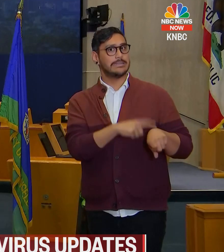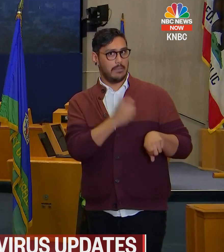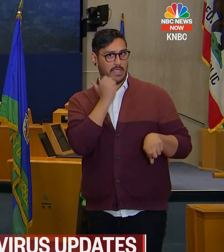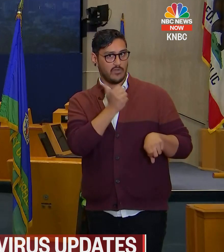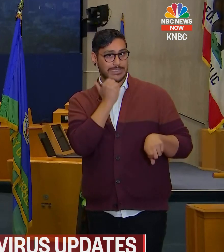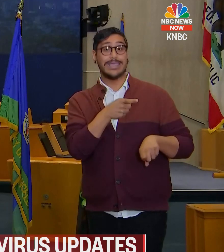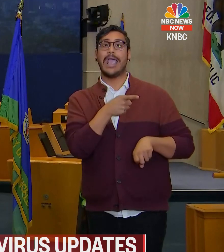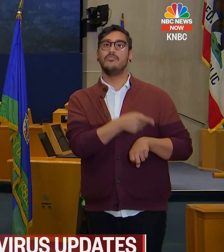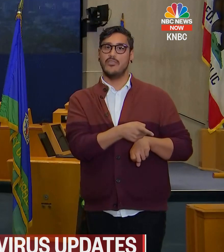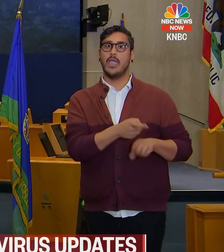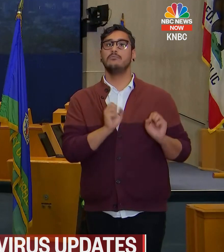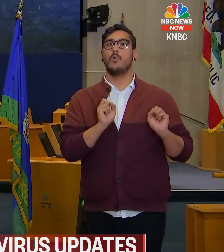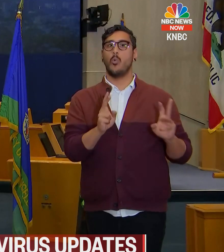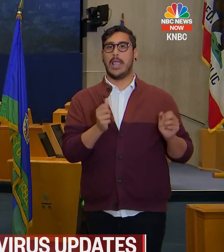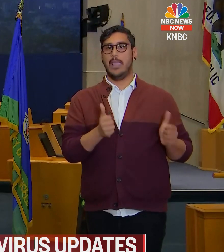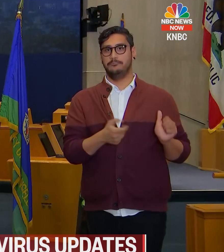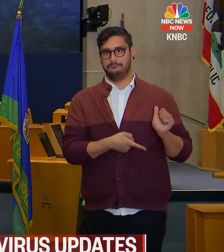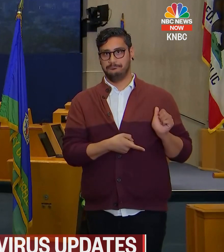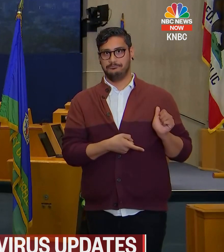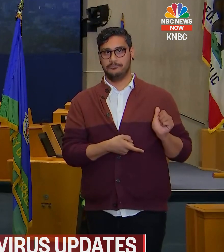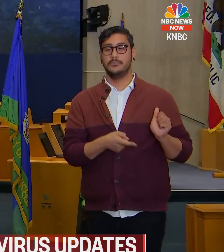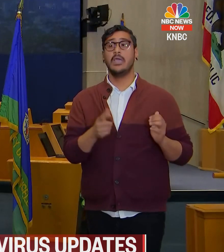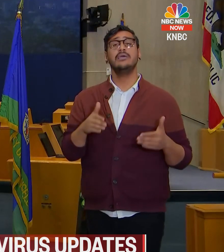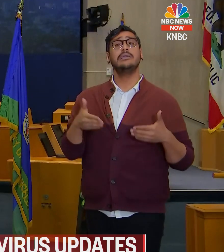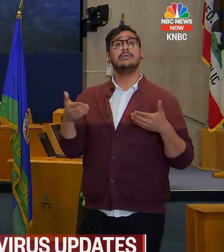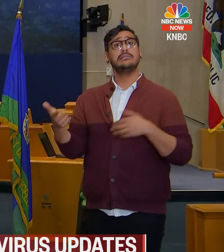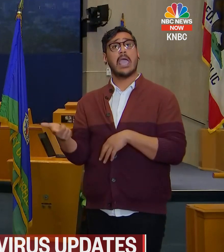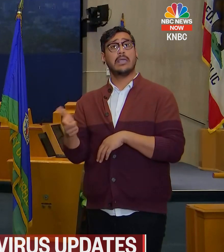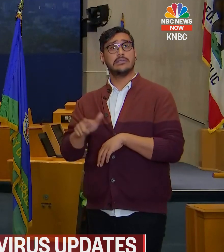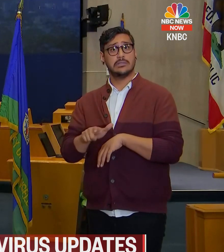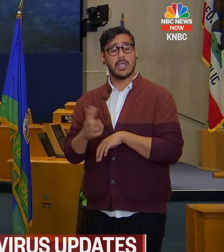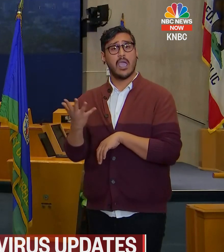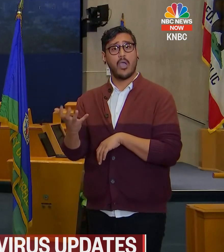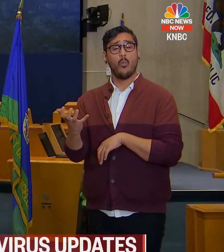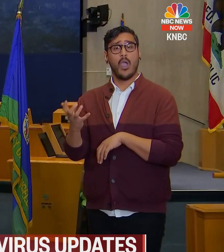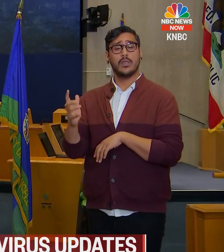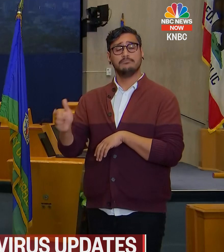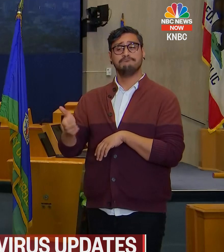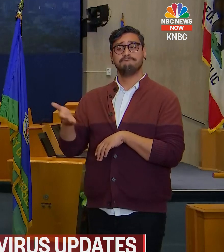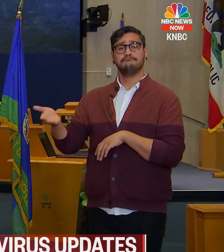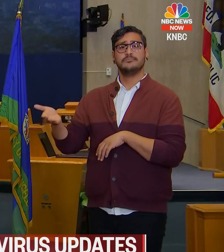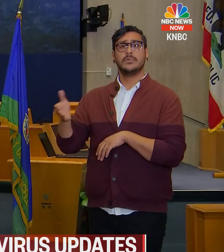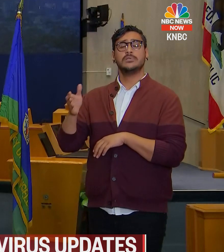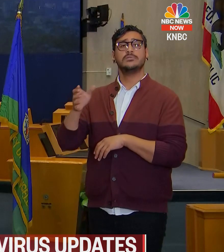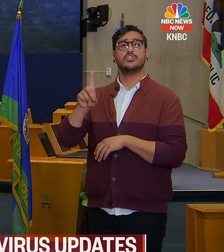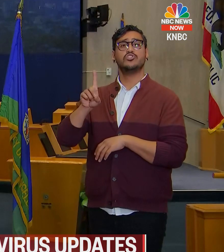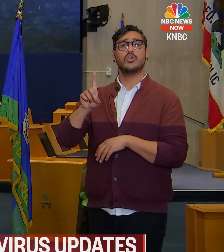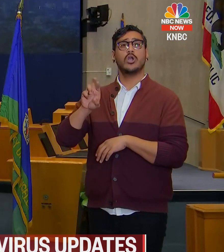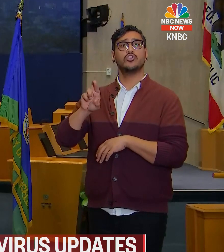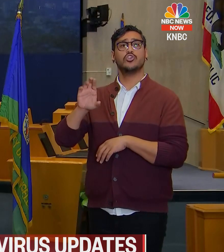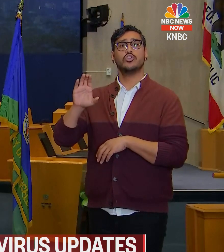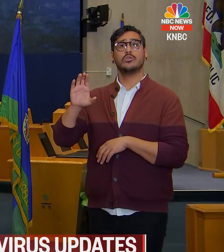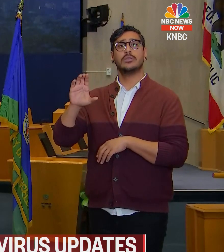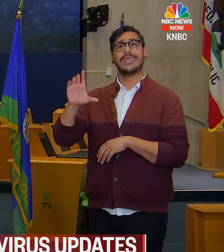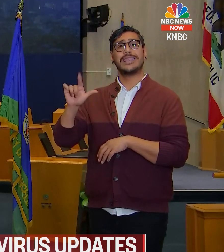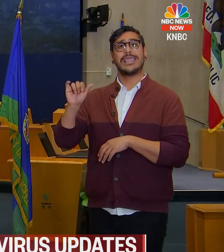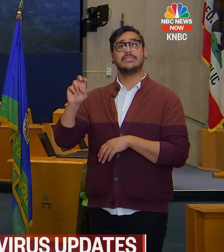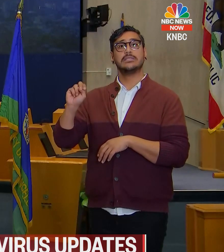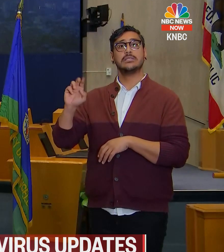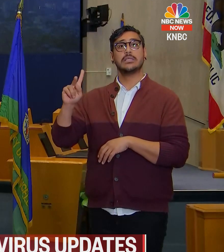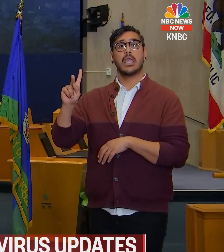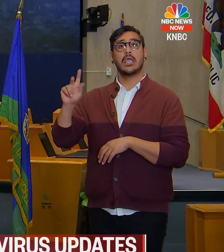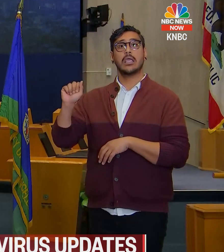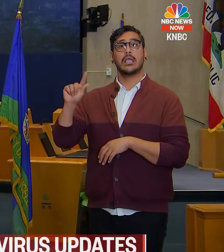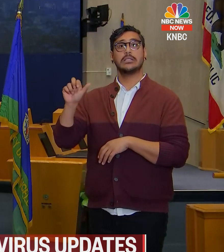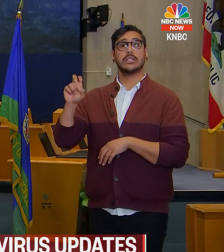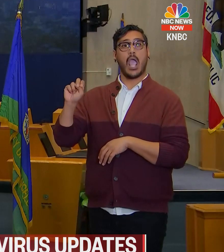well. Next, I would like to bring to the podium Dr. Clayton Gazan, the Medical